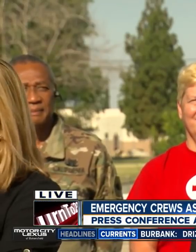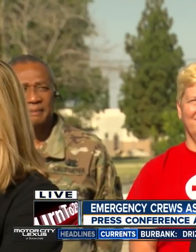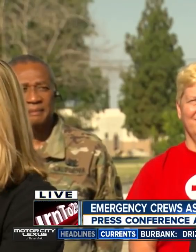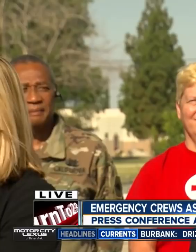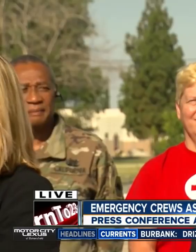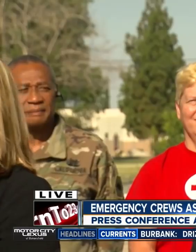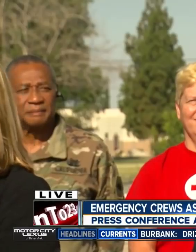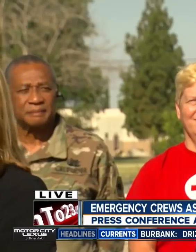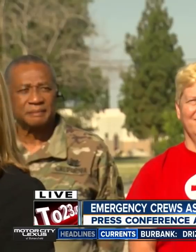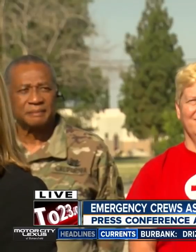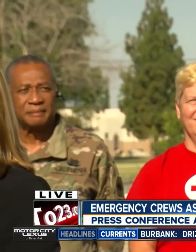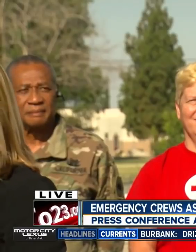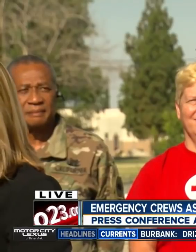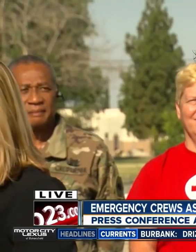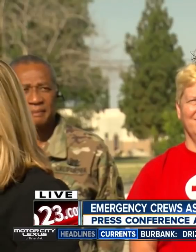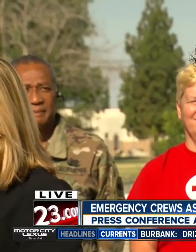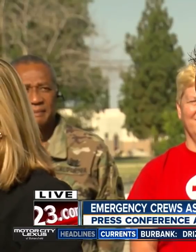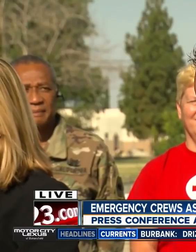County.